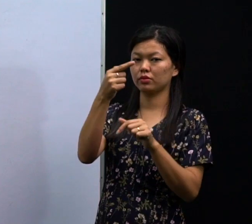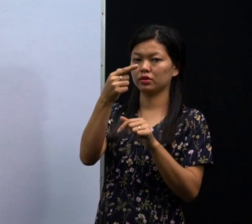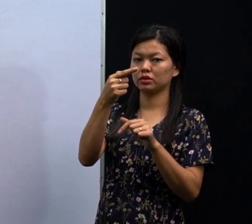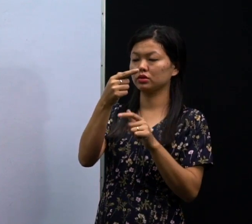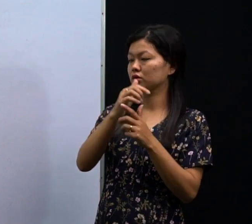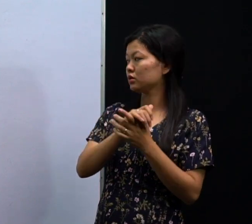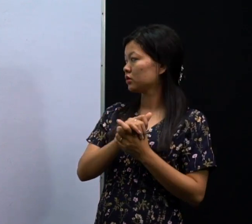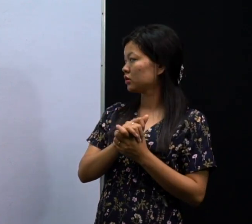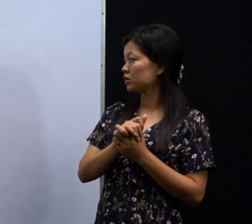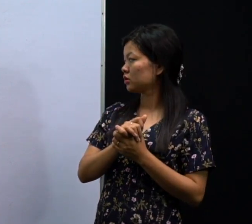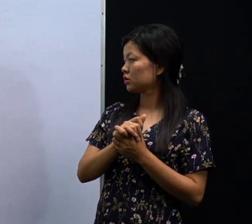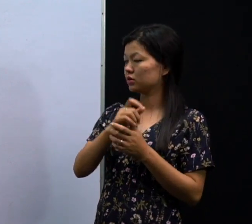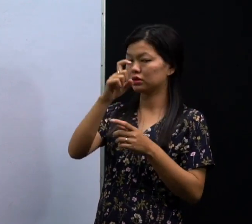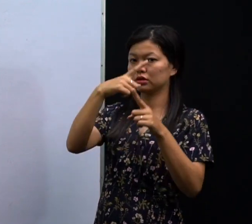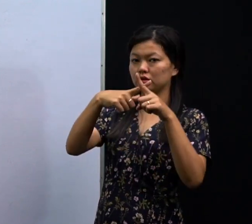minus